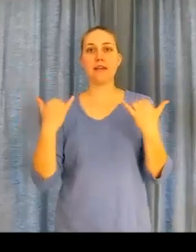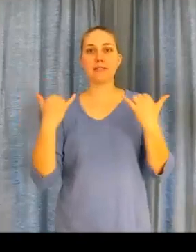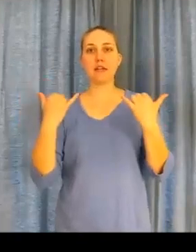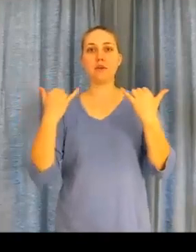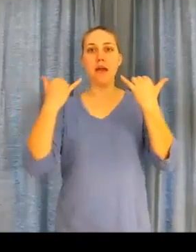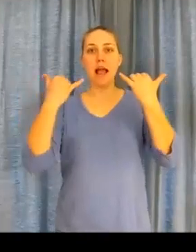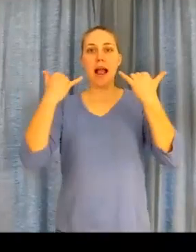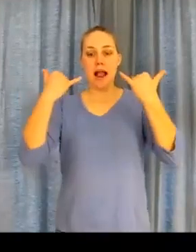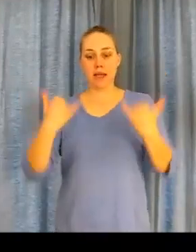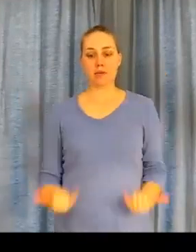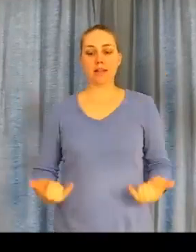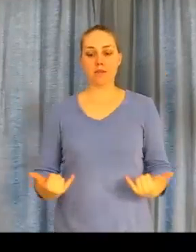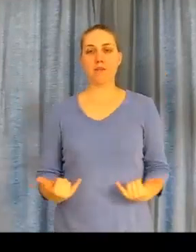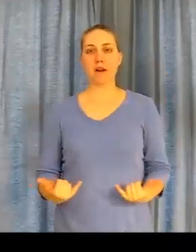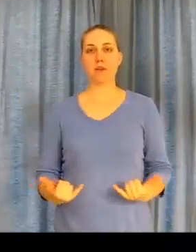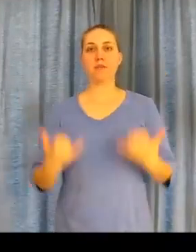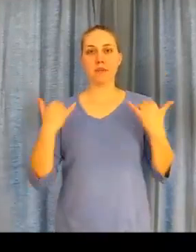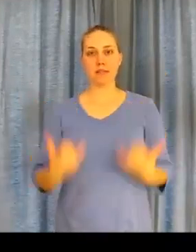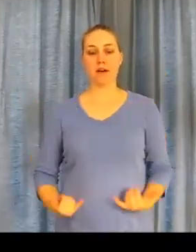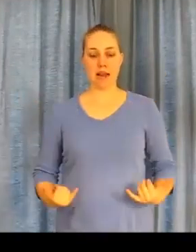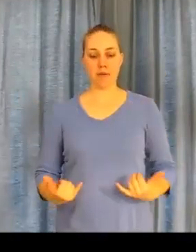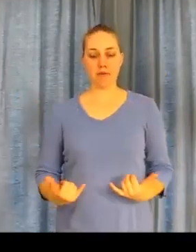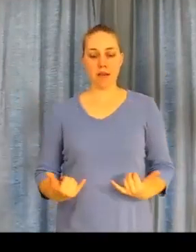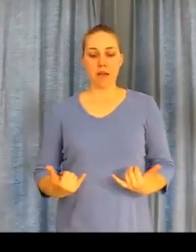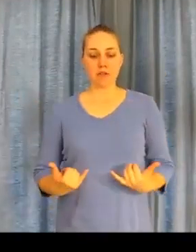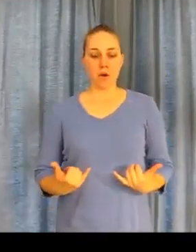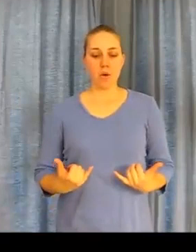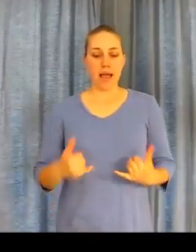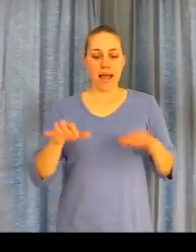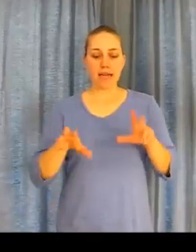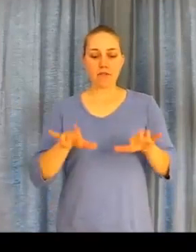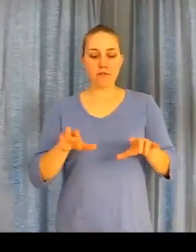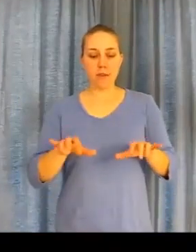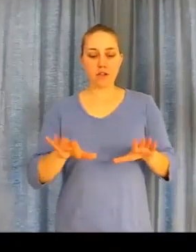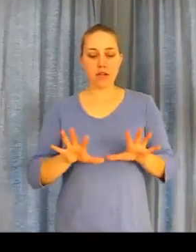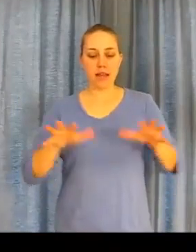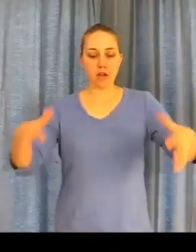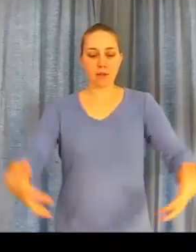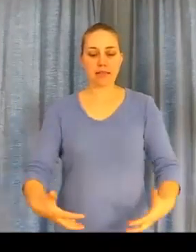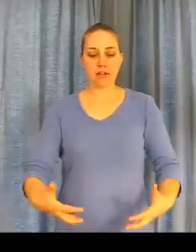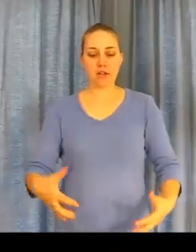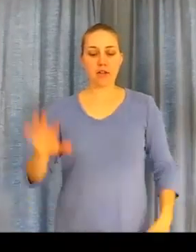facing you, and they rest right in front of you. This is right now. So, Age of Information and Globalization,